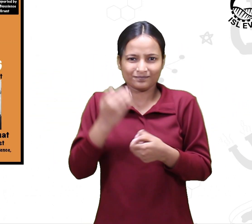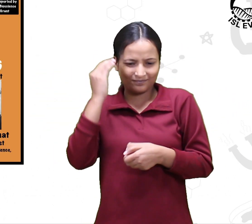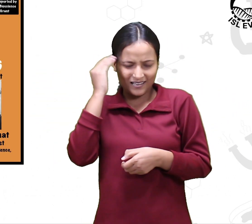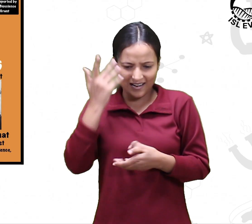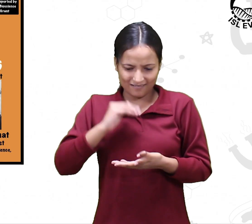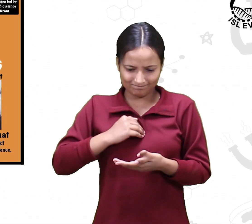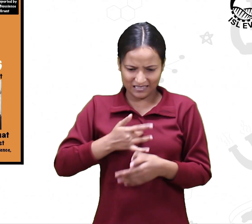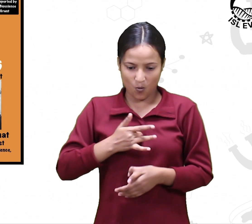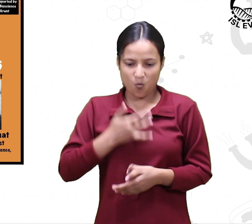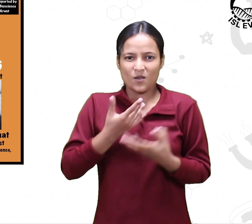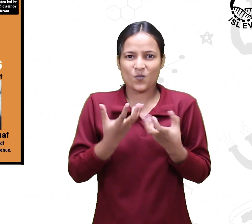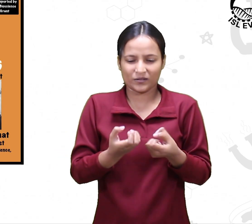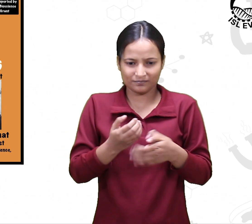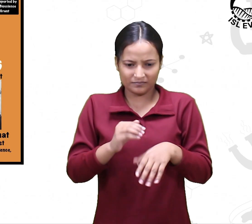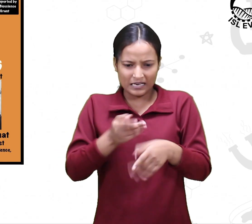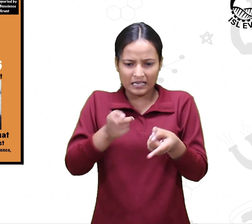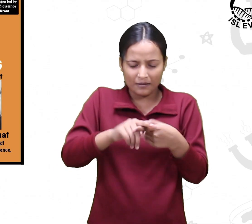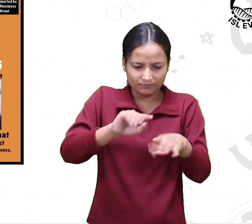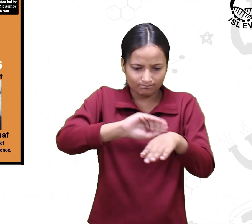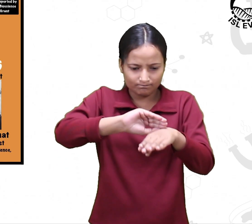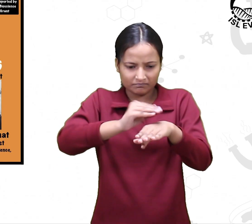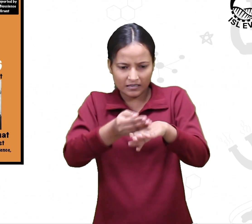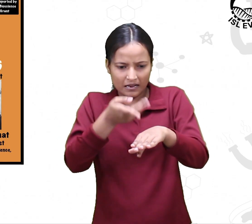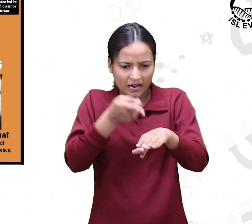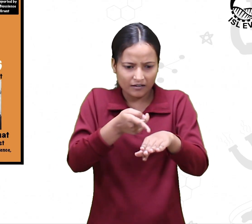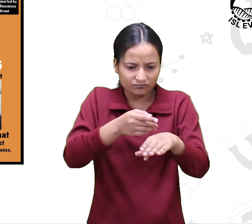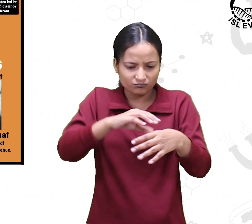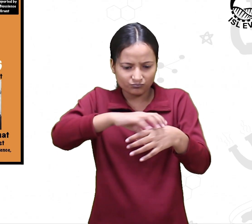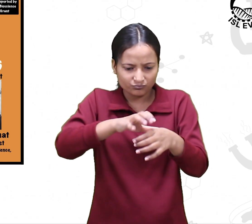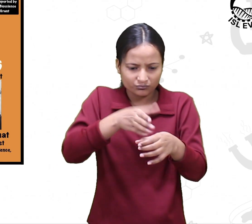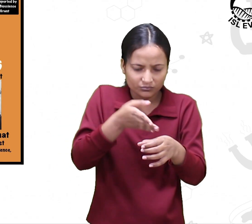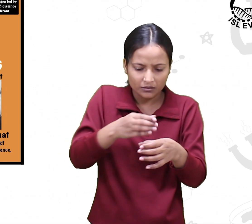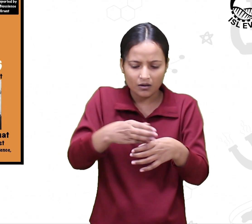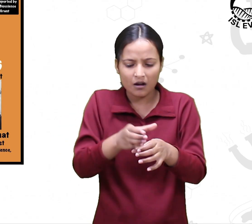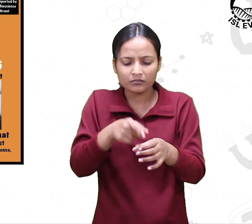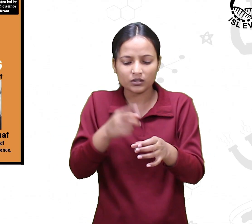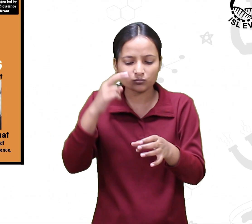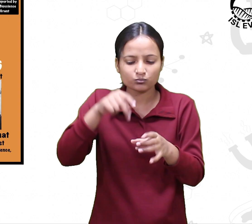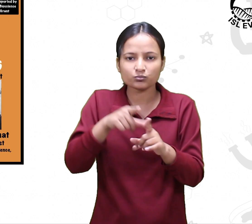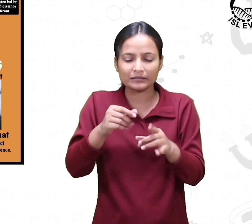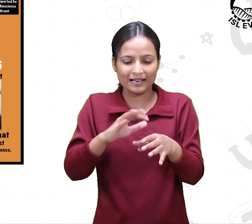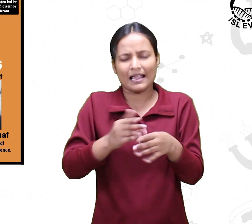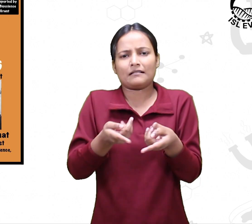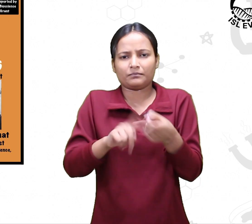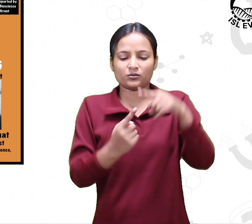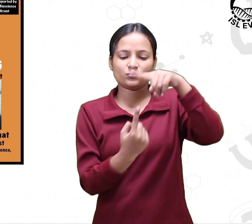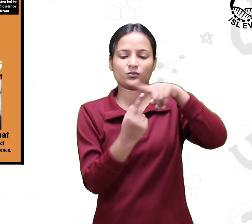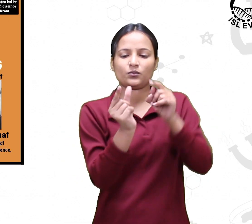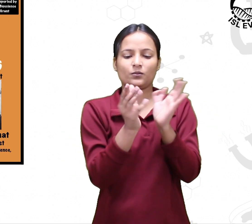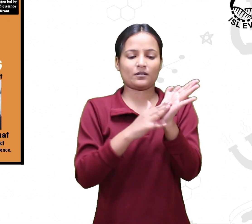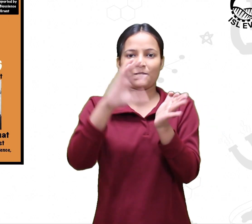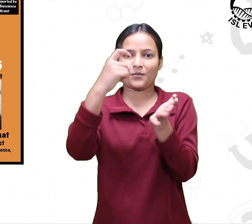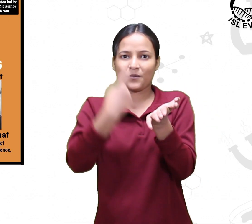and so on. I can use another microscopy to actually not even see. So most microscopes see, but some